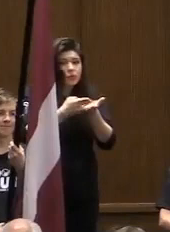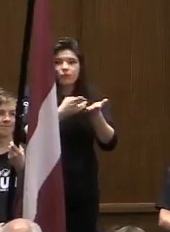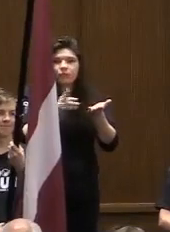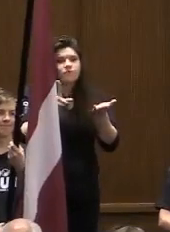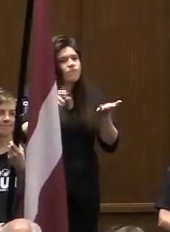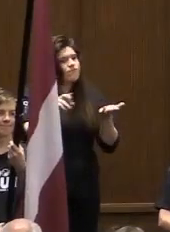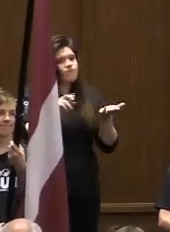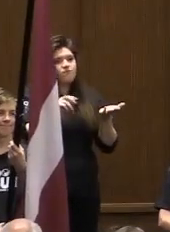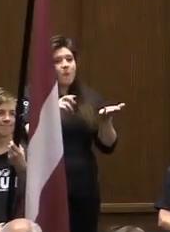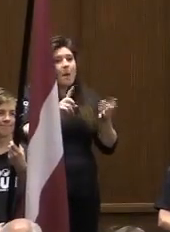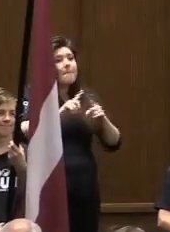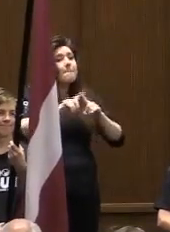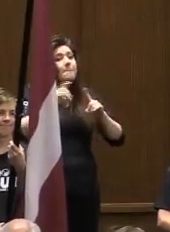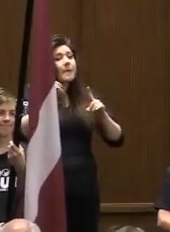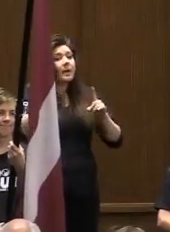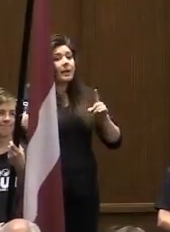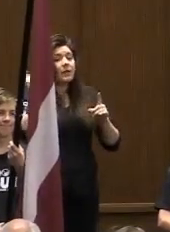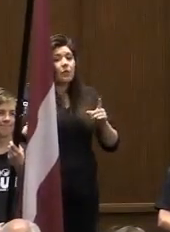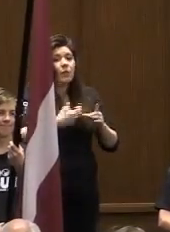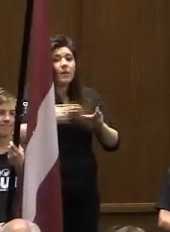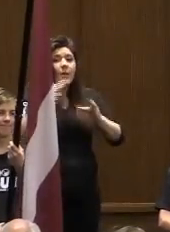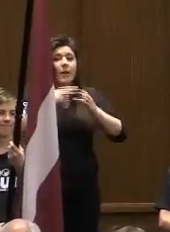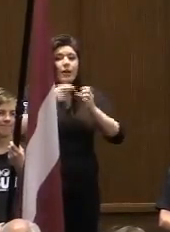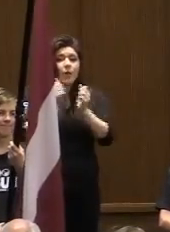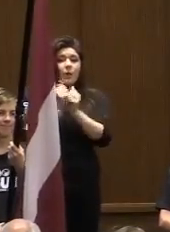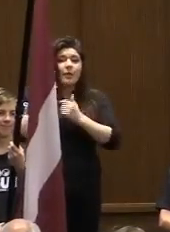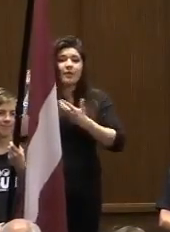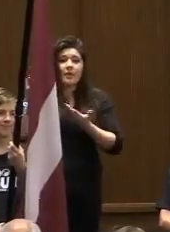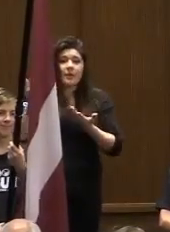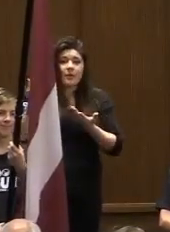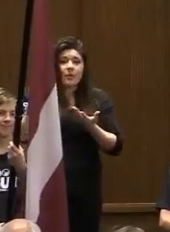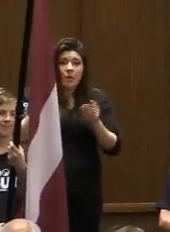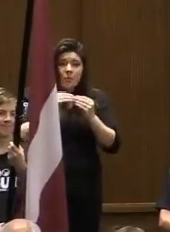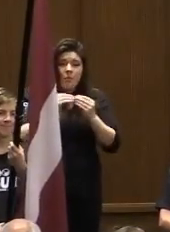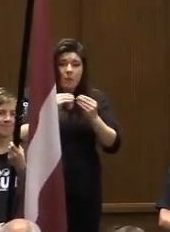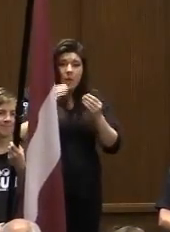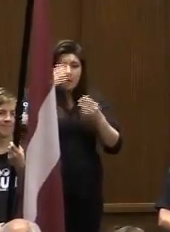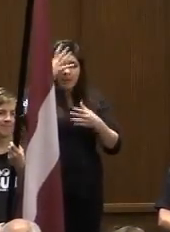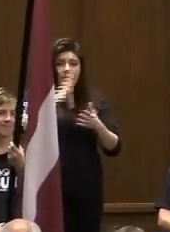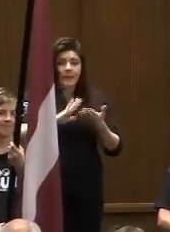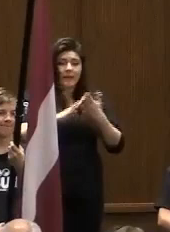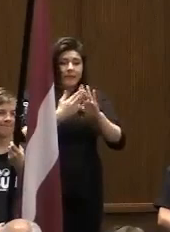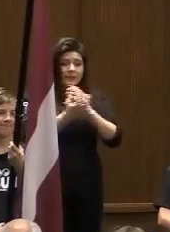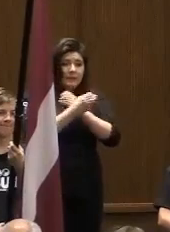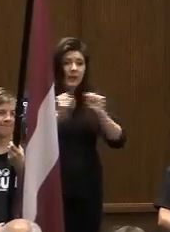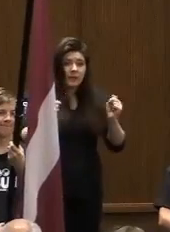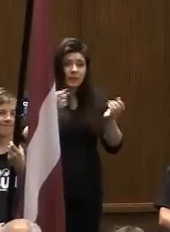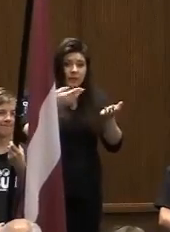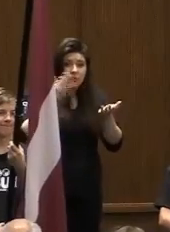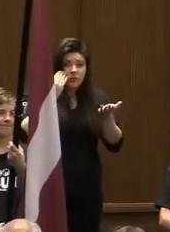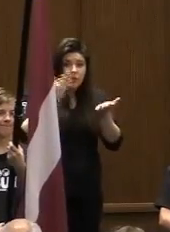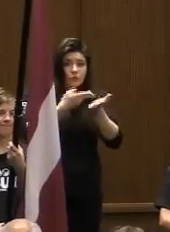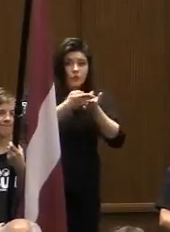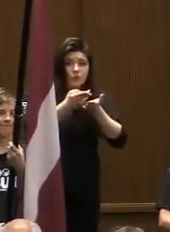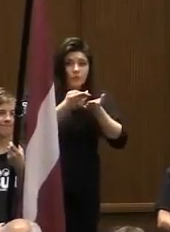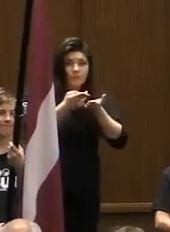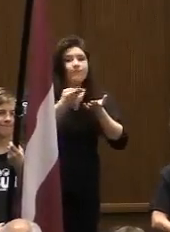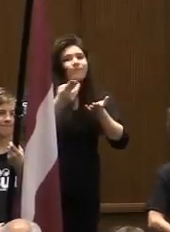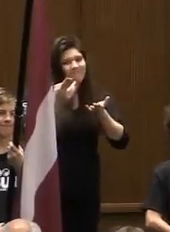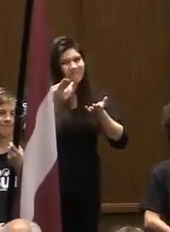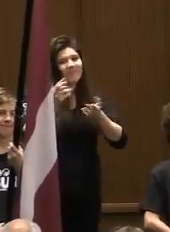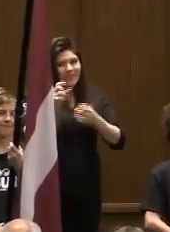we partner with him, will more people be saved and come to a knowledge of the truth? And that's what we need. We